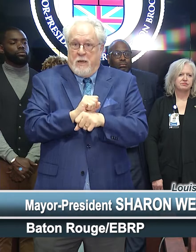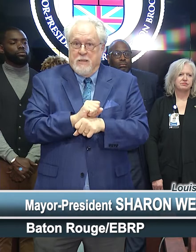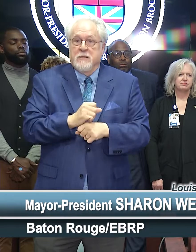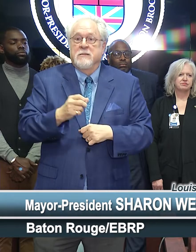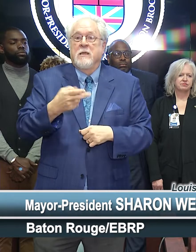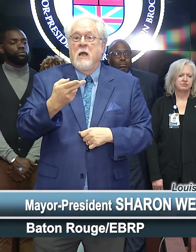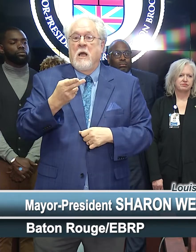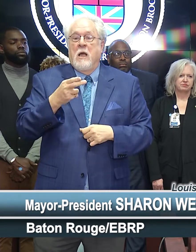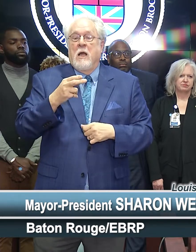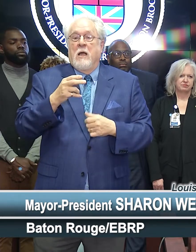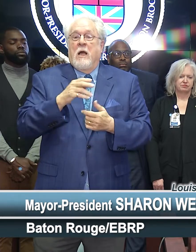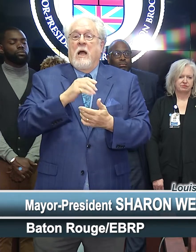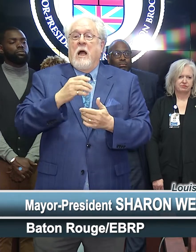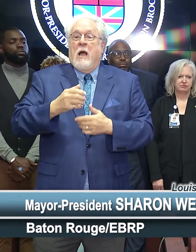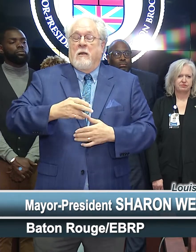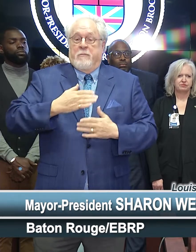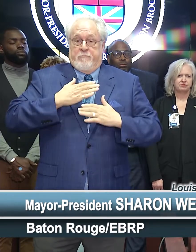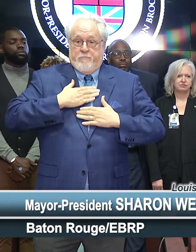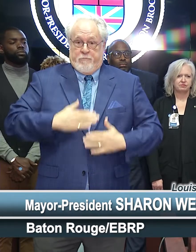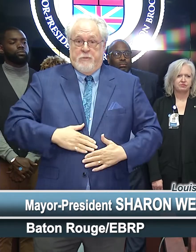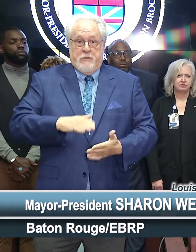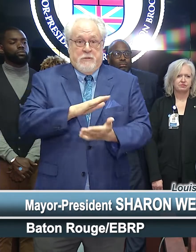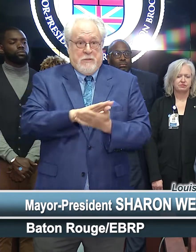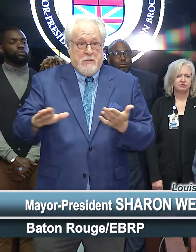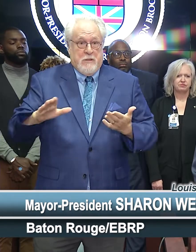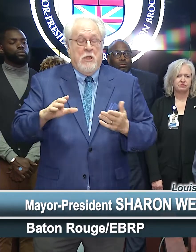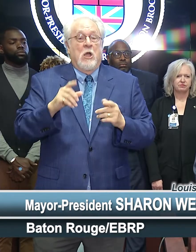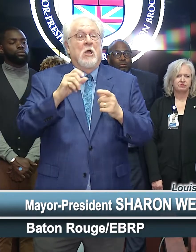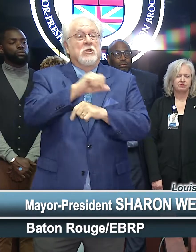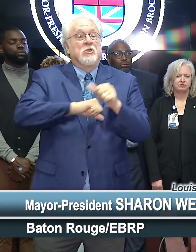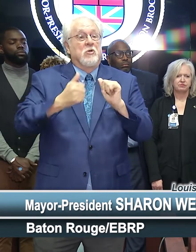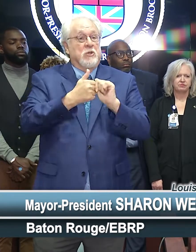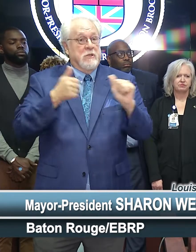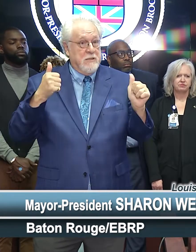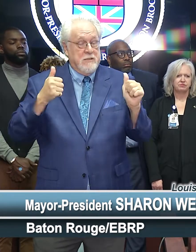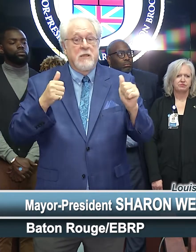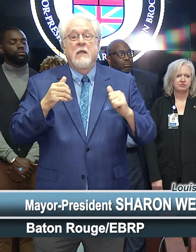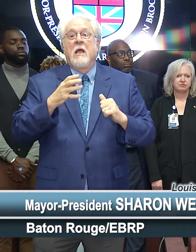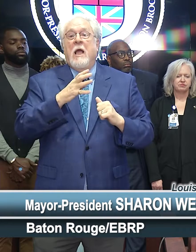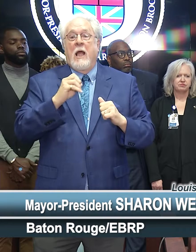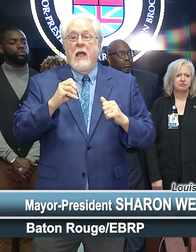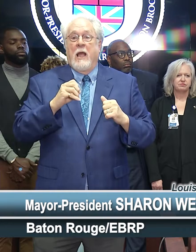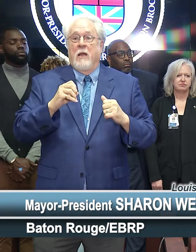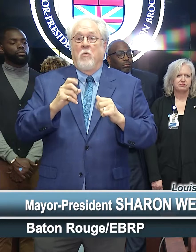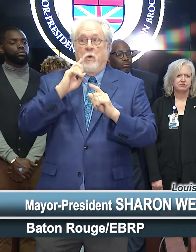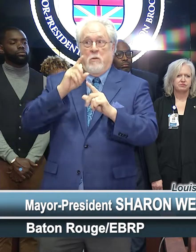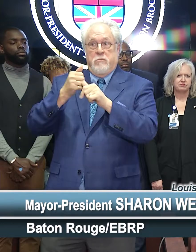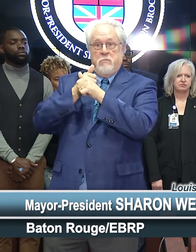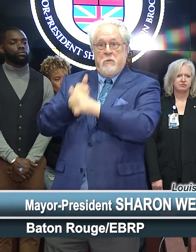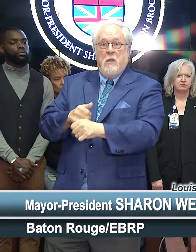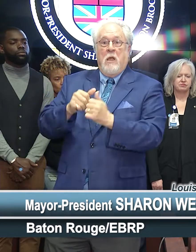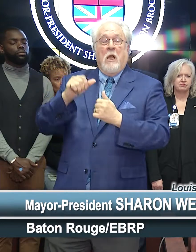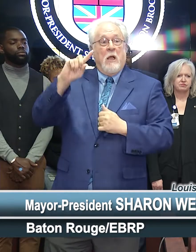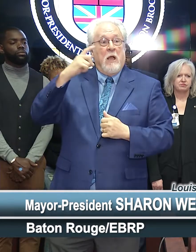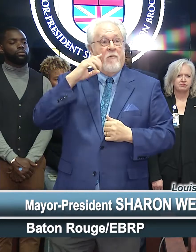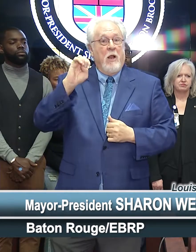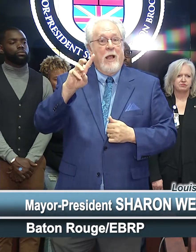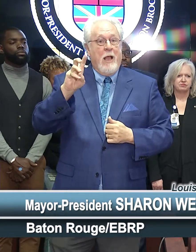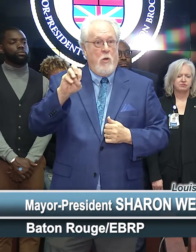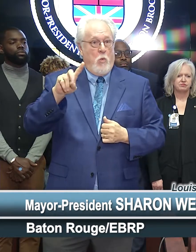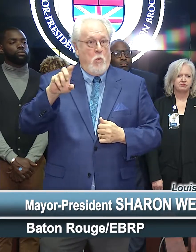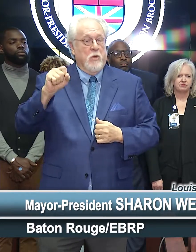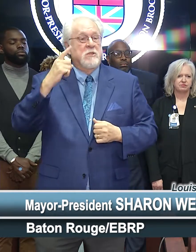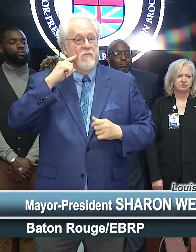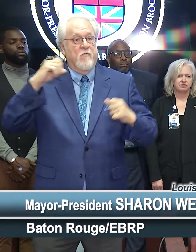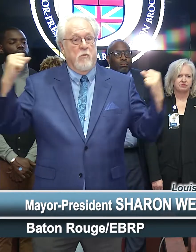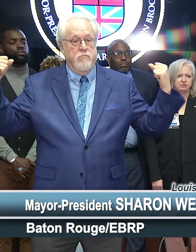hygiene, social distancing, and I am certainly enforcing and in alignment with Governor Edwards' ban on